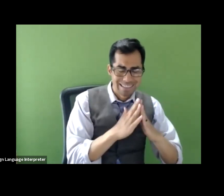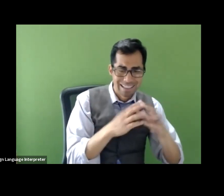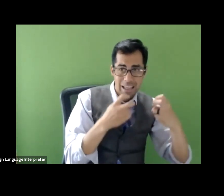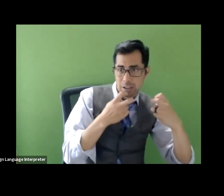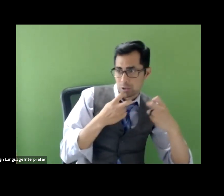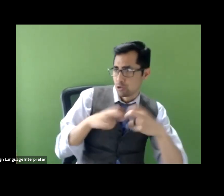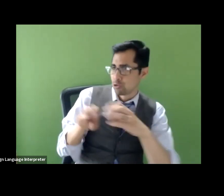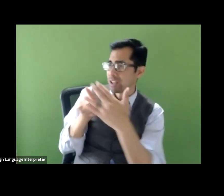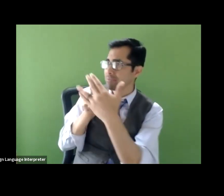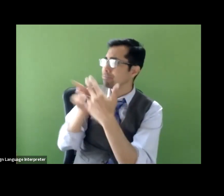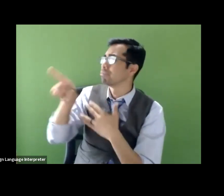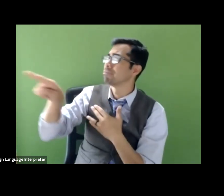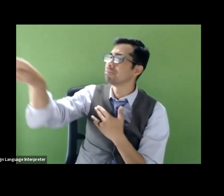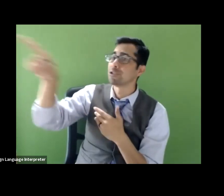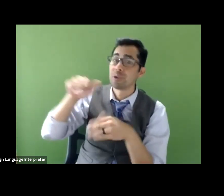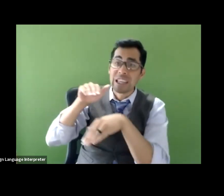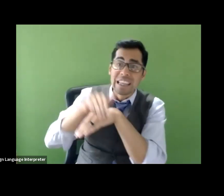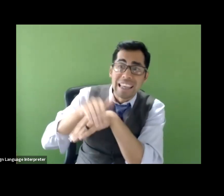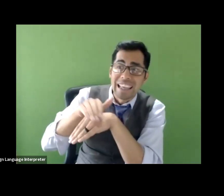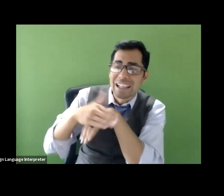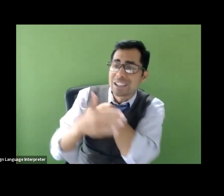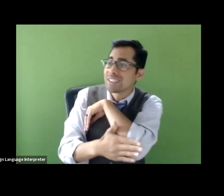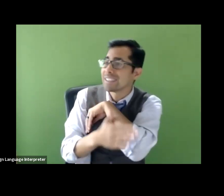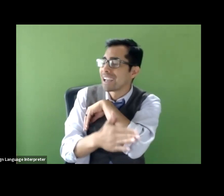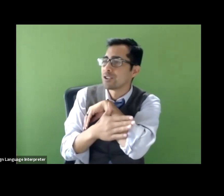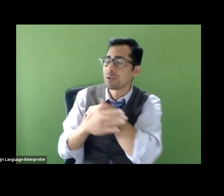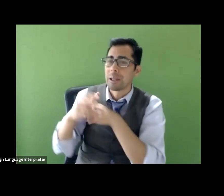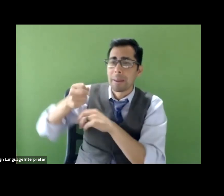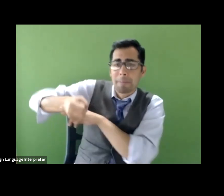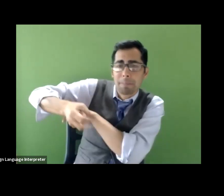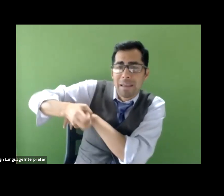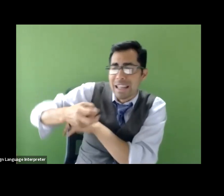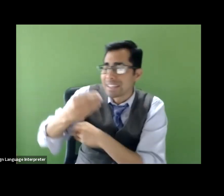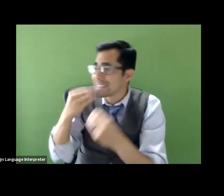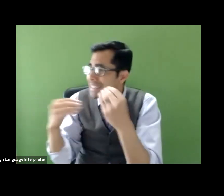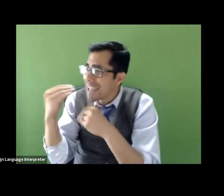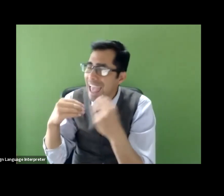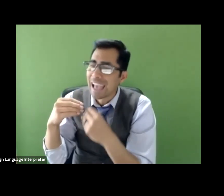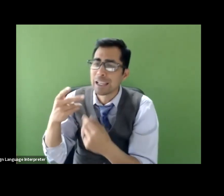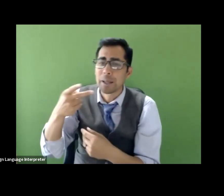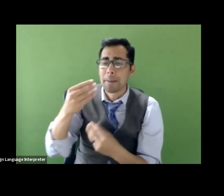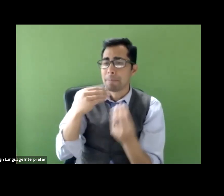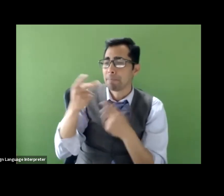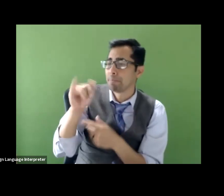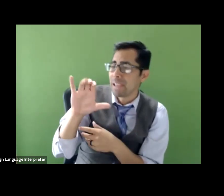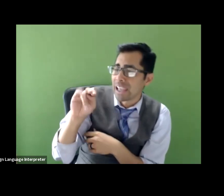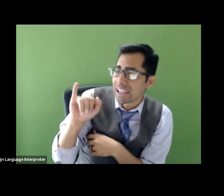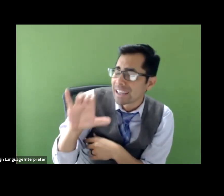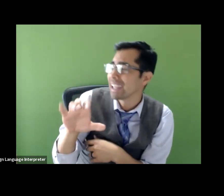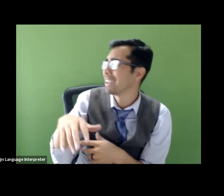into the English countryside, into a land of midnight snacks and picnics and adventures and